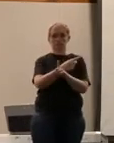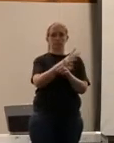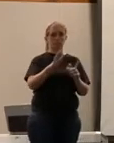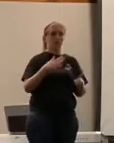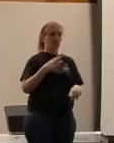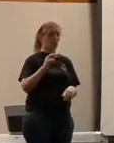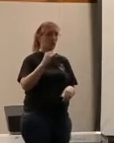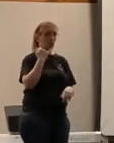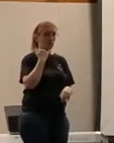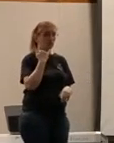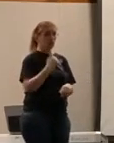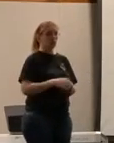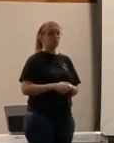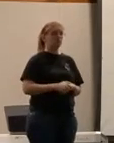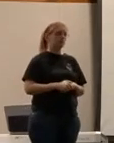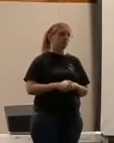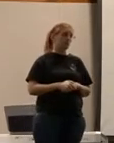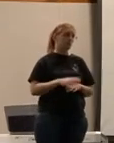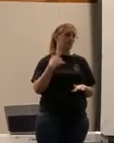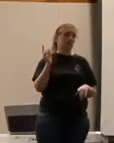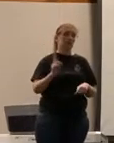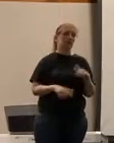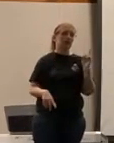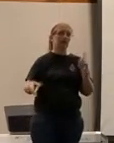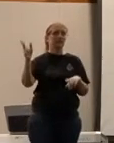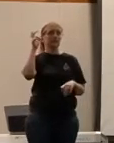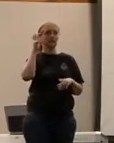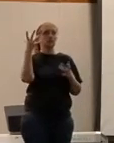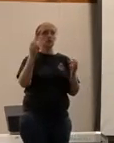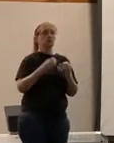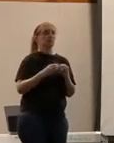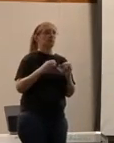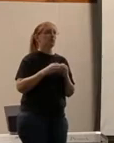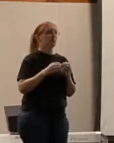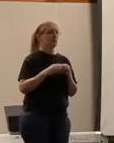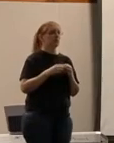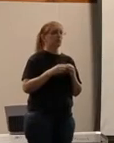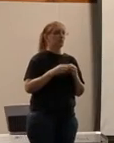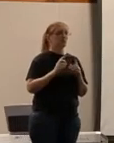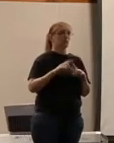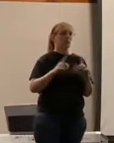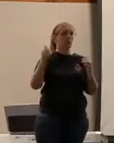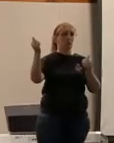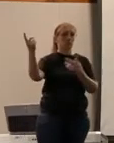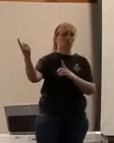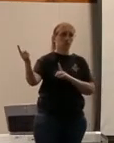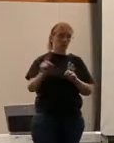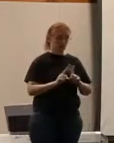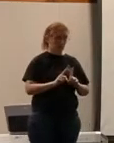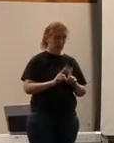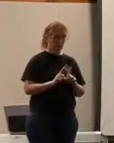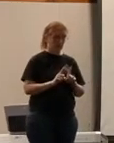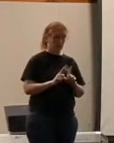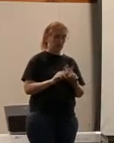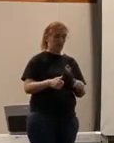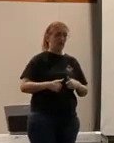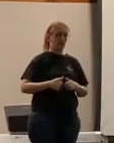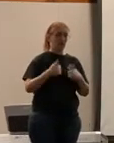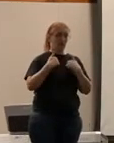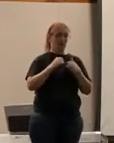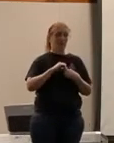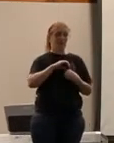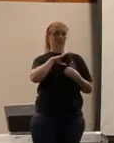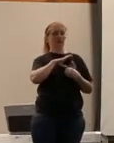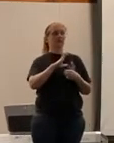phone, that I can't hear you anymore. But bring me back, because I want that life of abundance